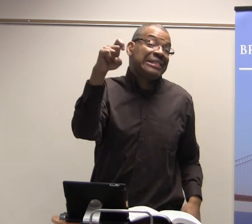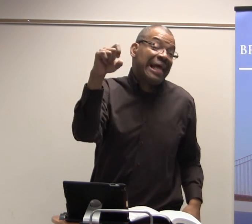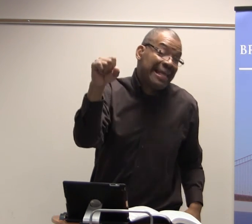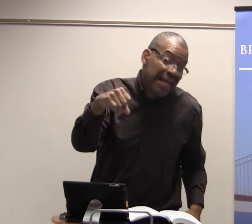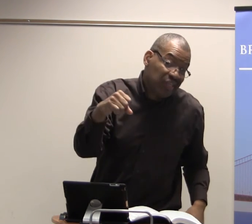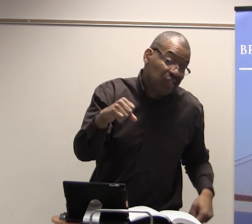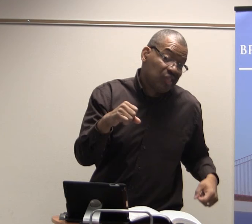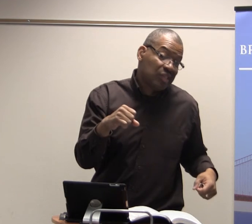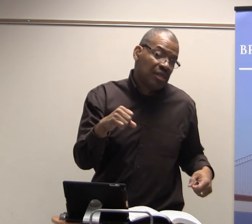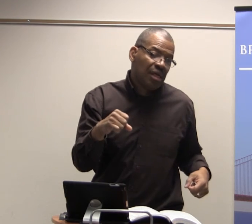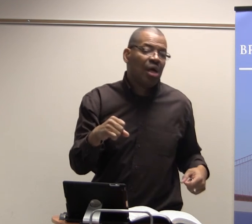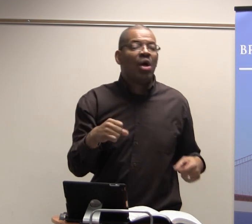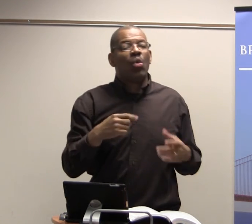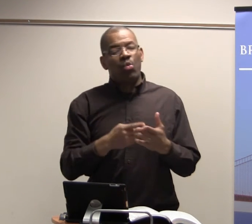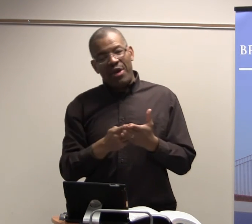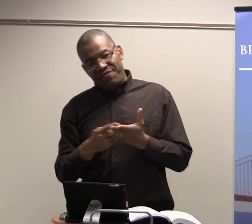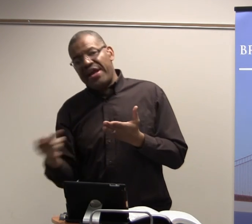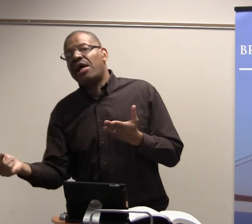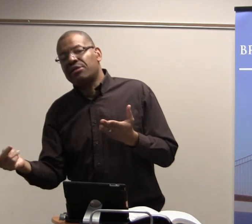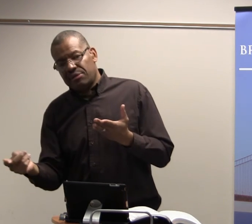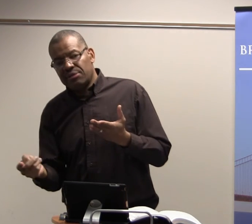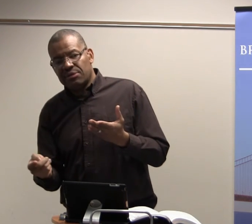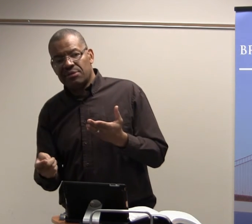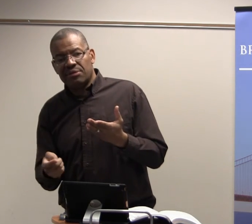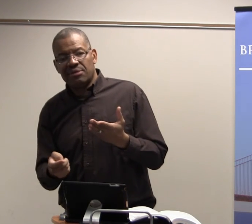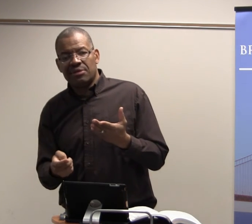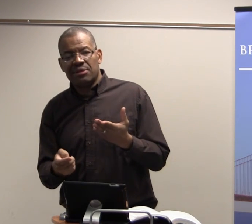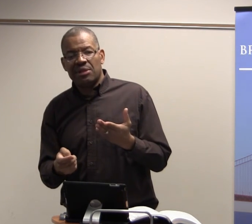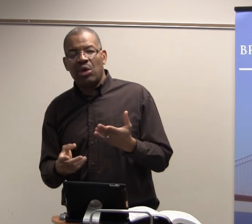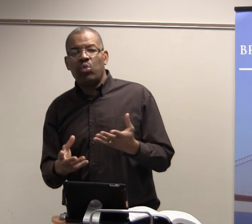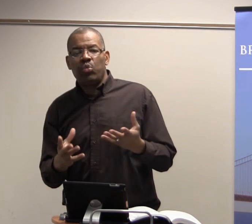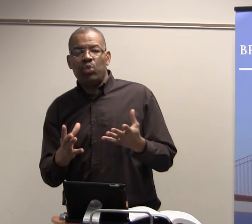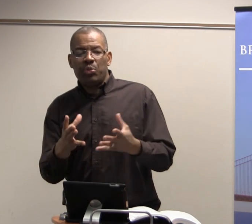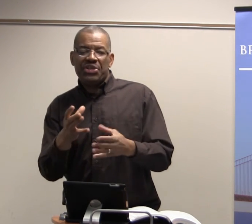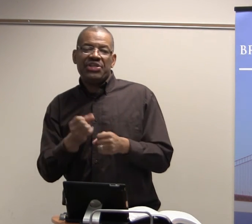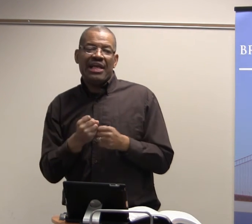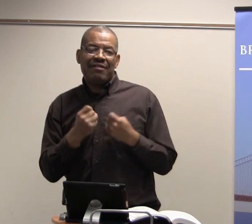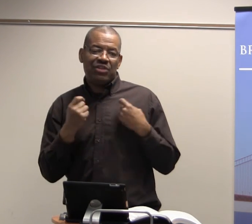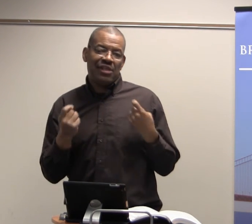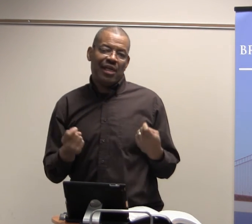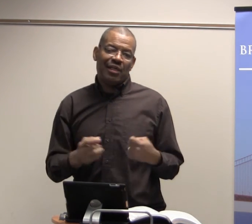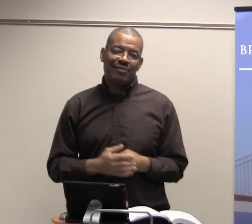say yes, we fail. We receive sin.